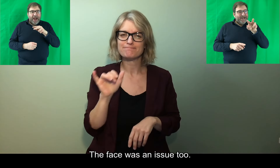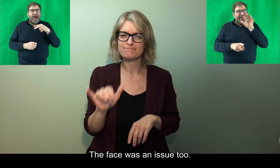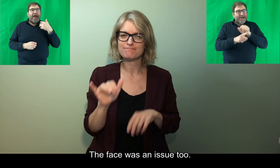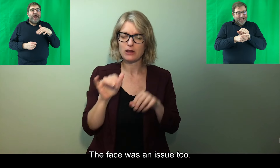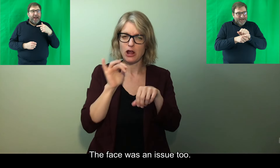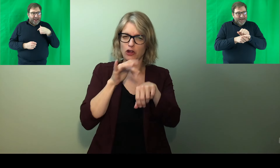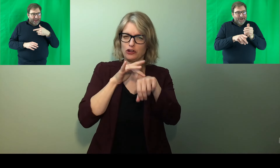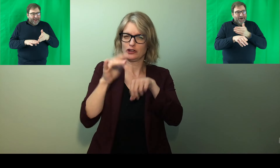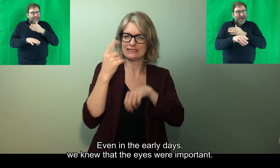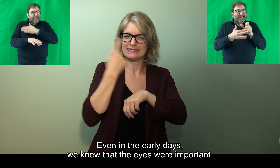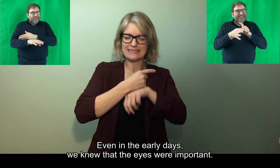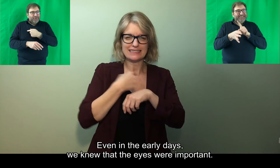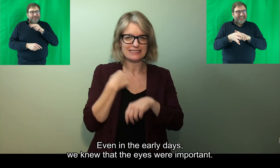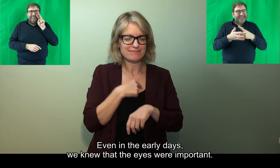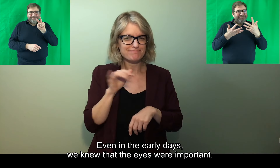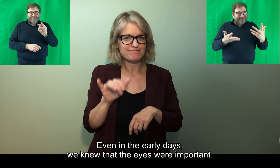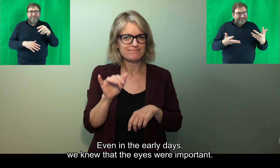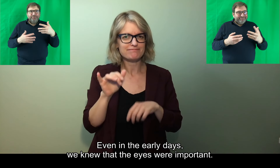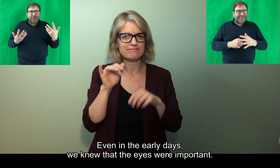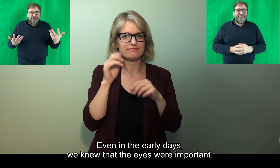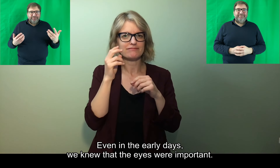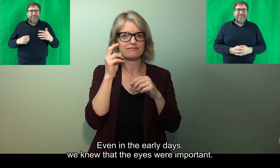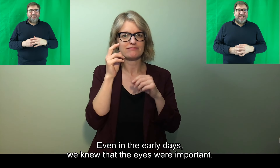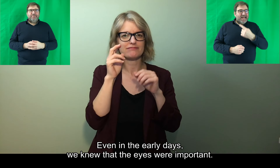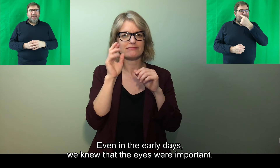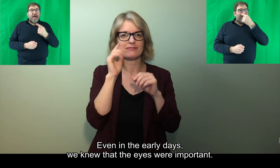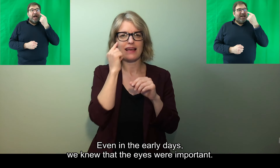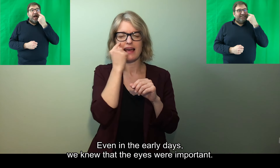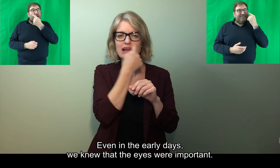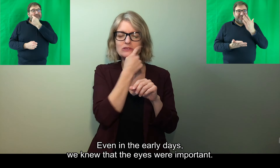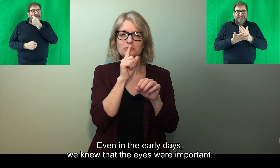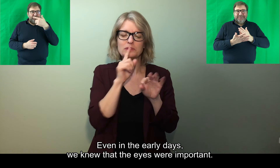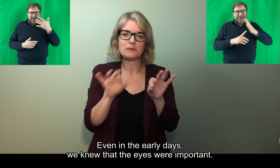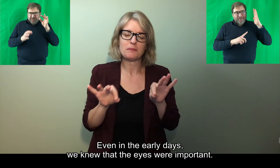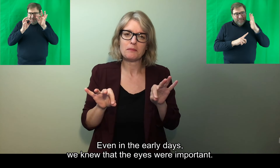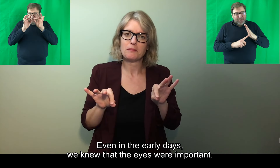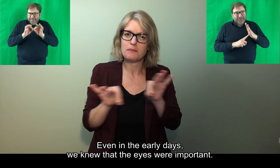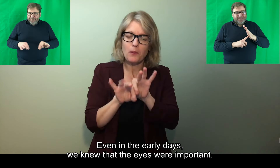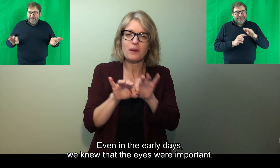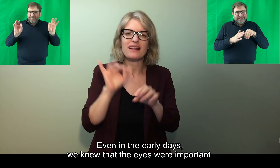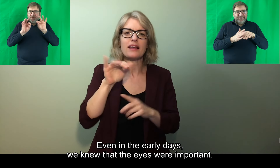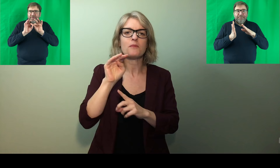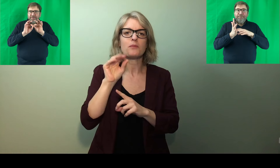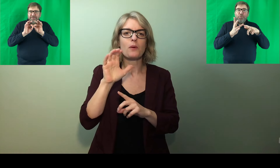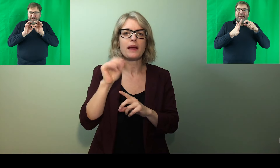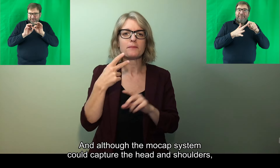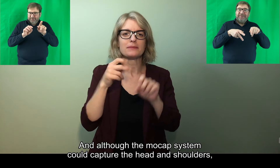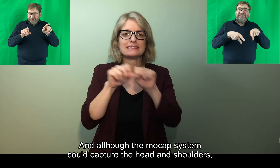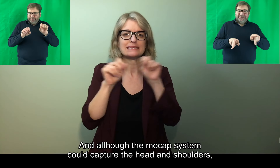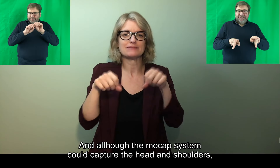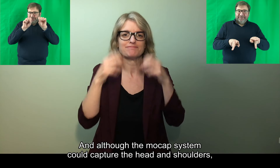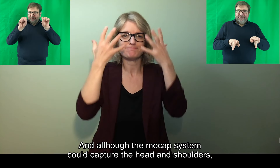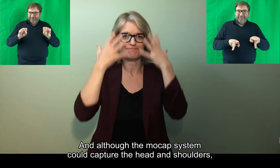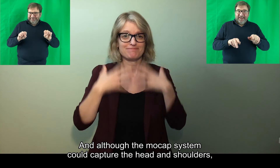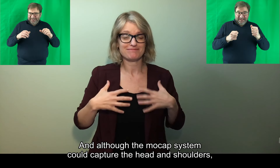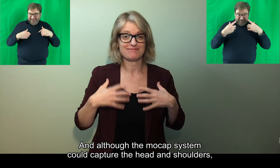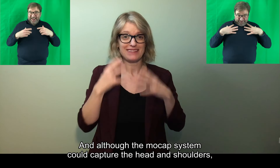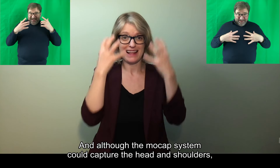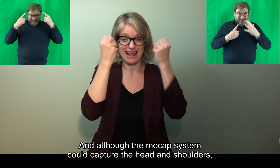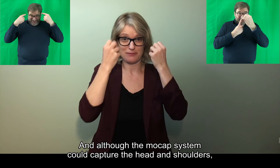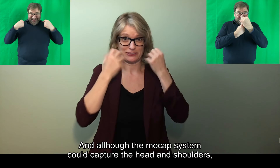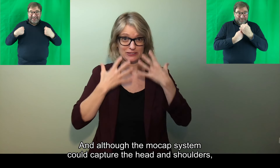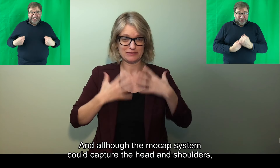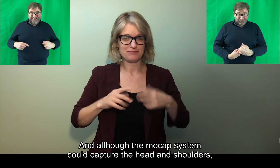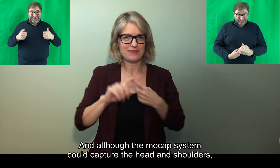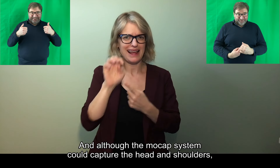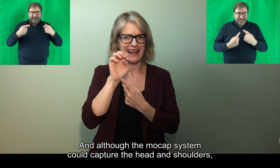issue too. Even in the early days, we knew that the eyes were important. And although the mocap system could capture